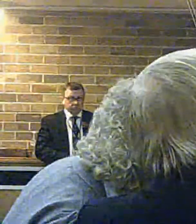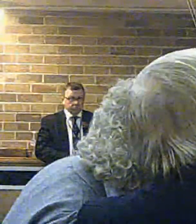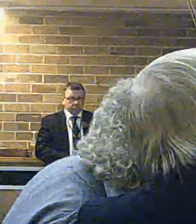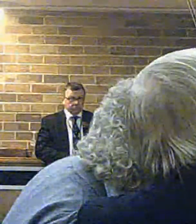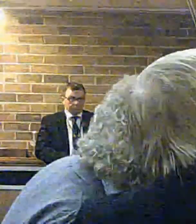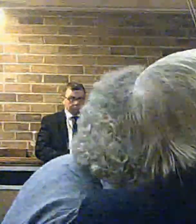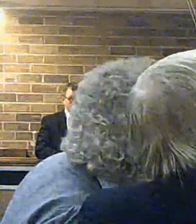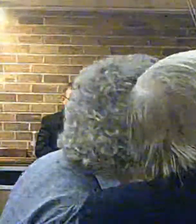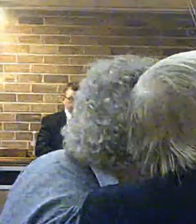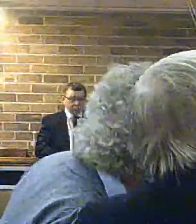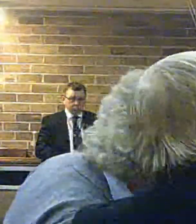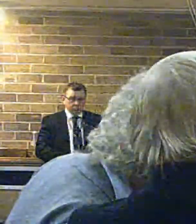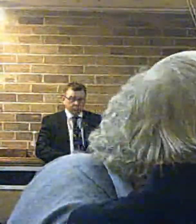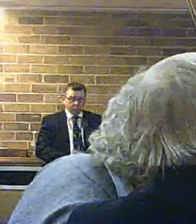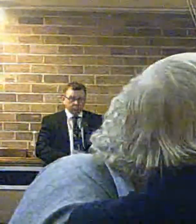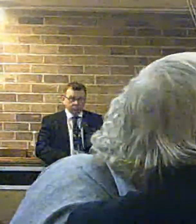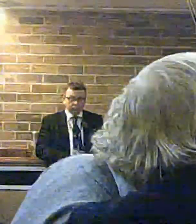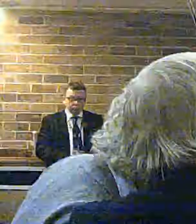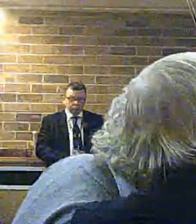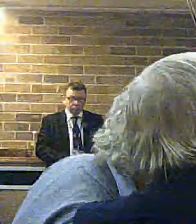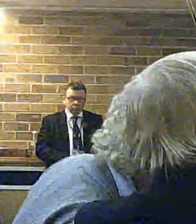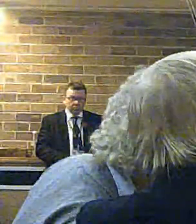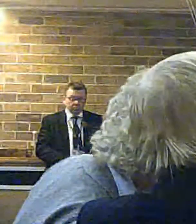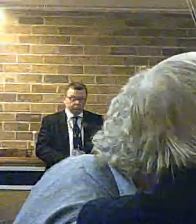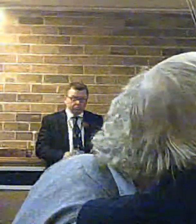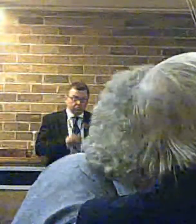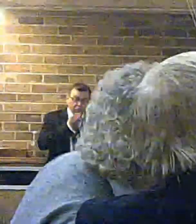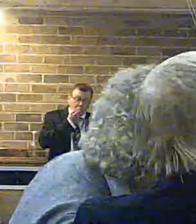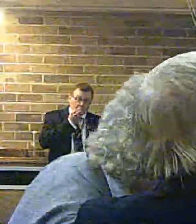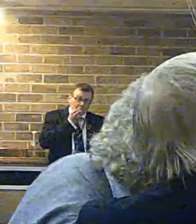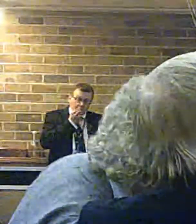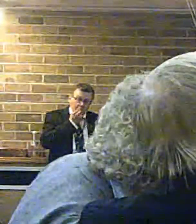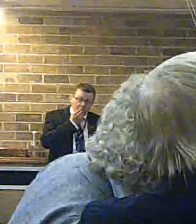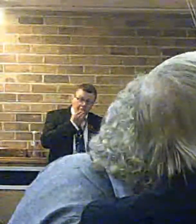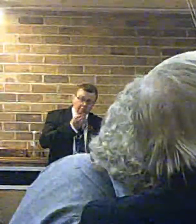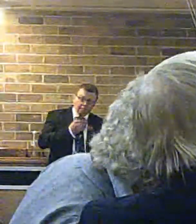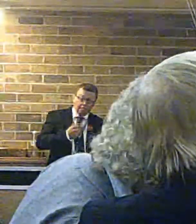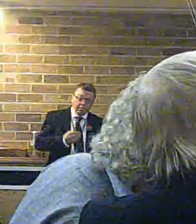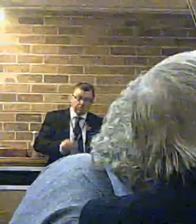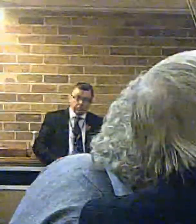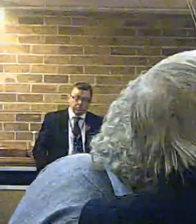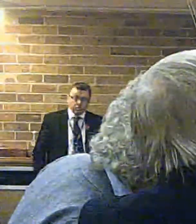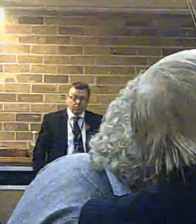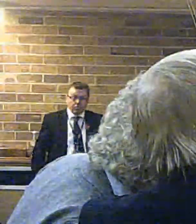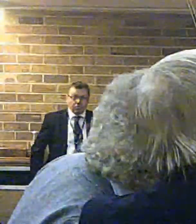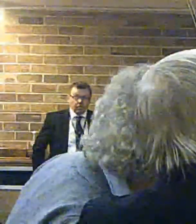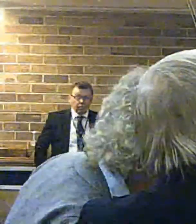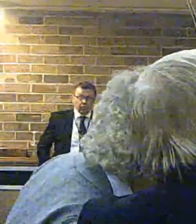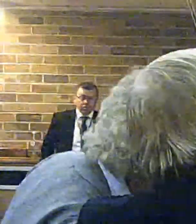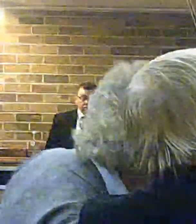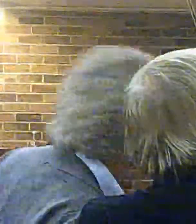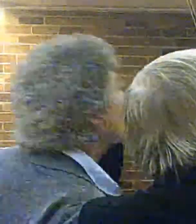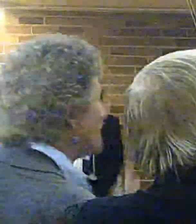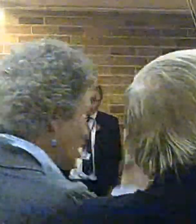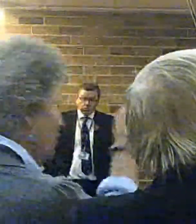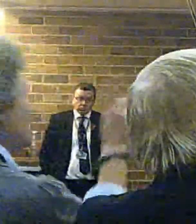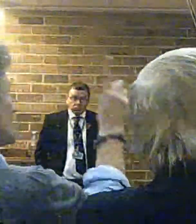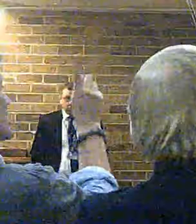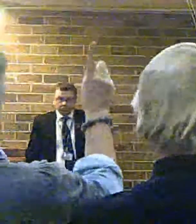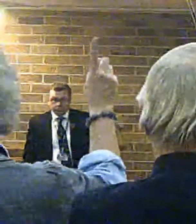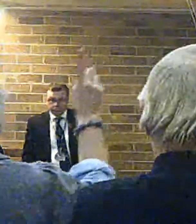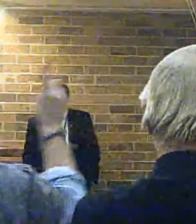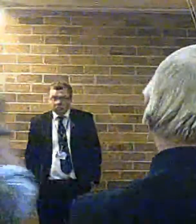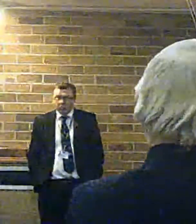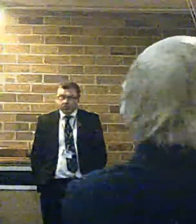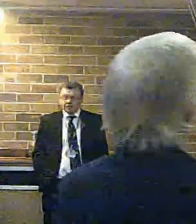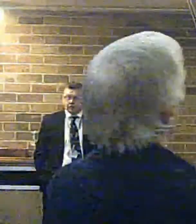Upton. We are, you're trying to. So yes. You are covering from Upton. That's what yes. You just said. On occasion. So it is on occasion. To do that. Yeah. Yes, that's what you just said. And I've not said it,